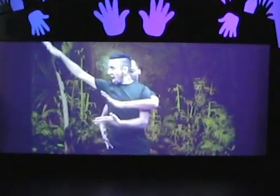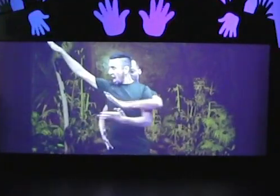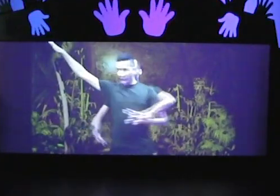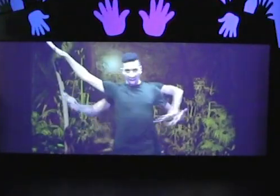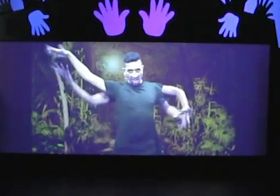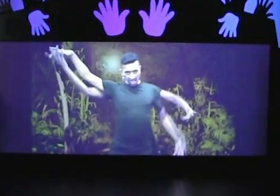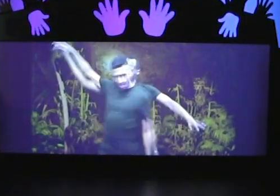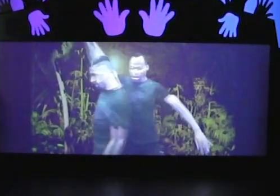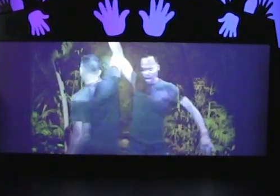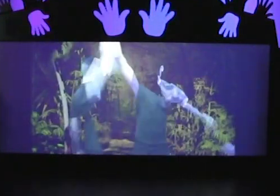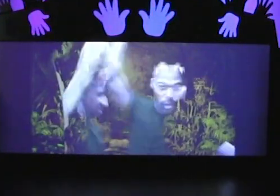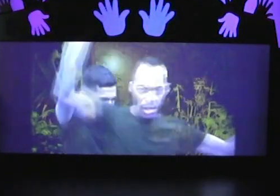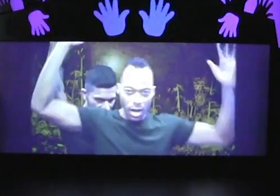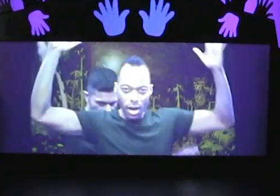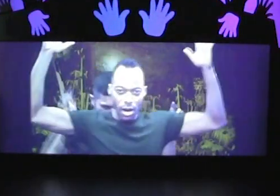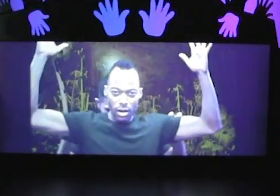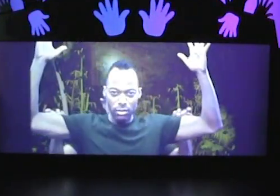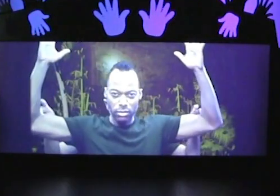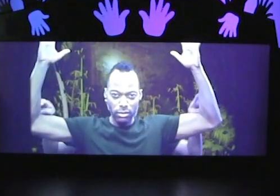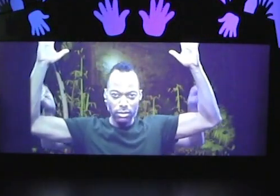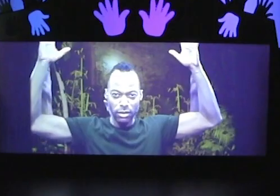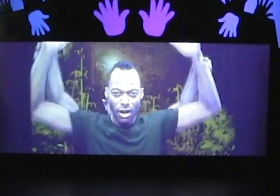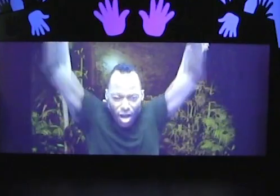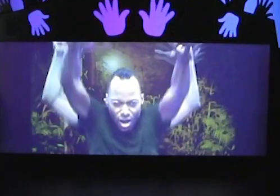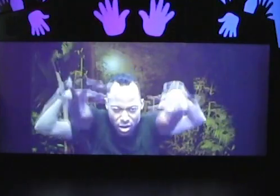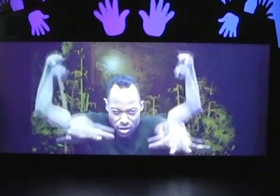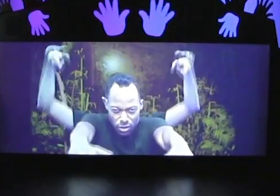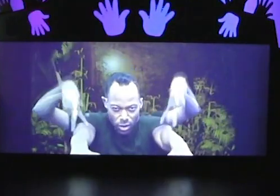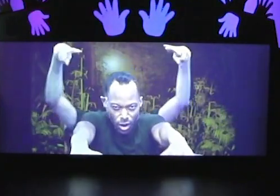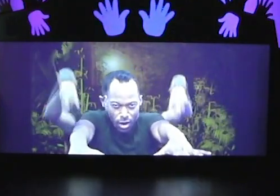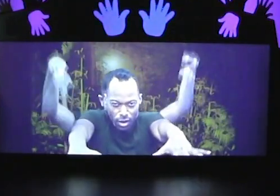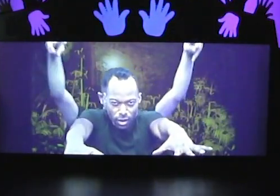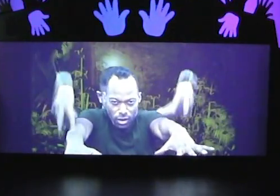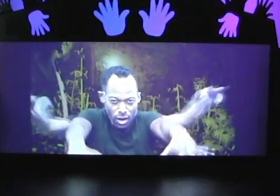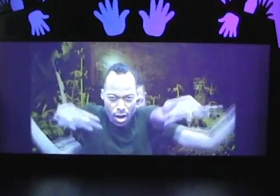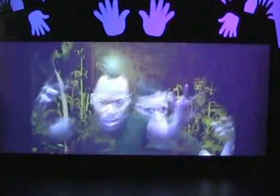in the wave. All mimsy were the borogoves, and the momy raths outgrave.